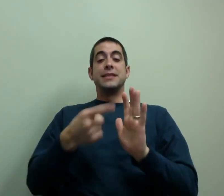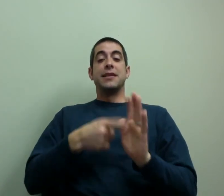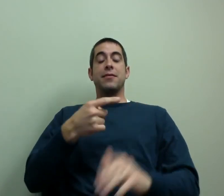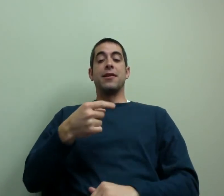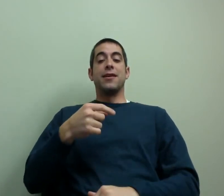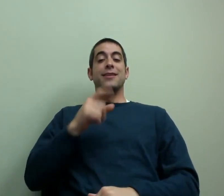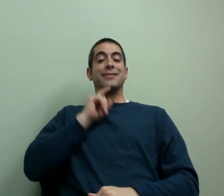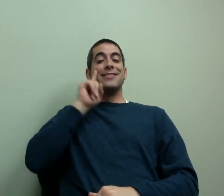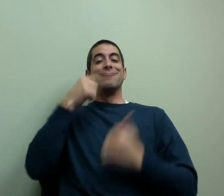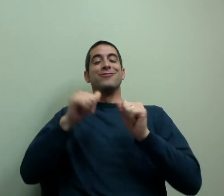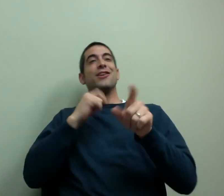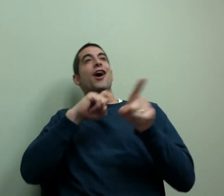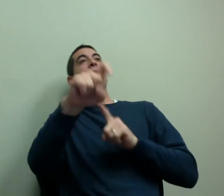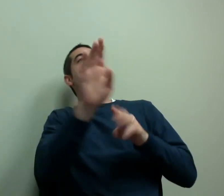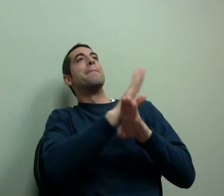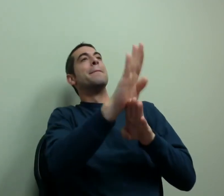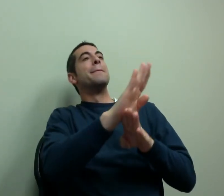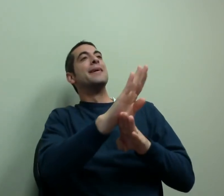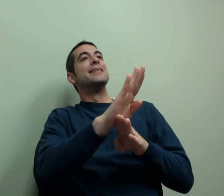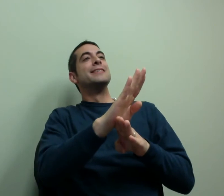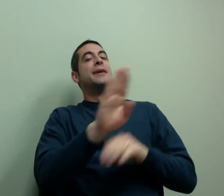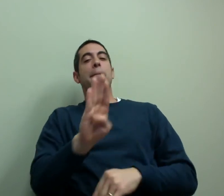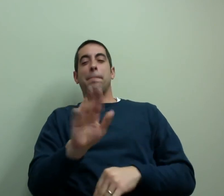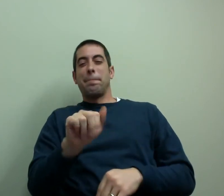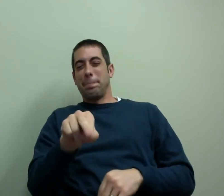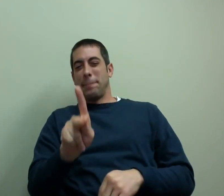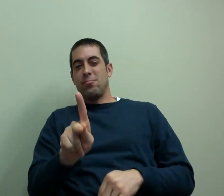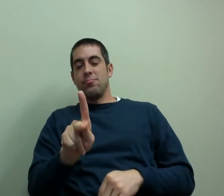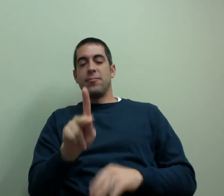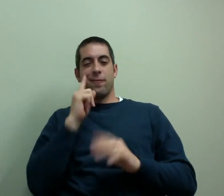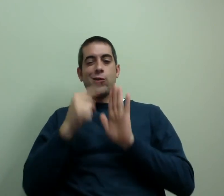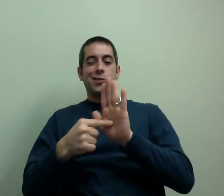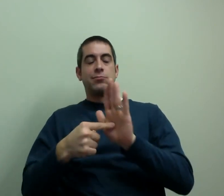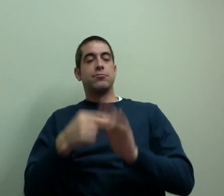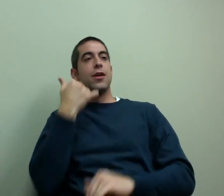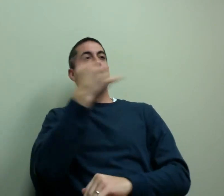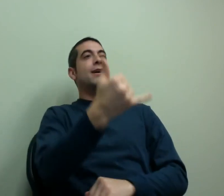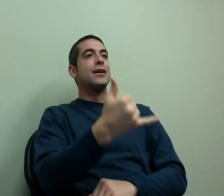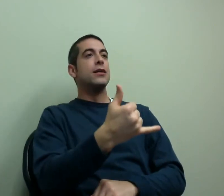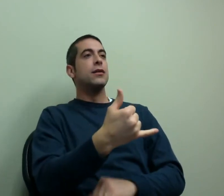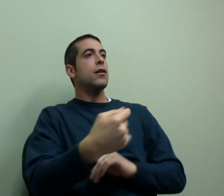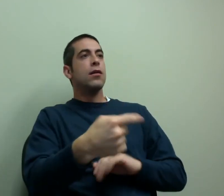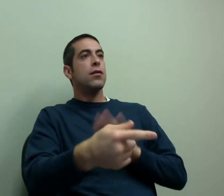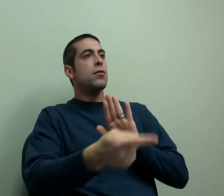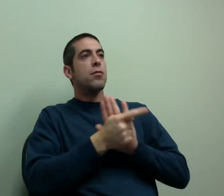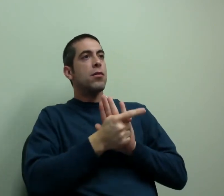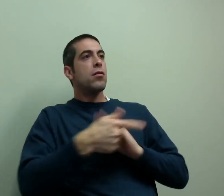bank won't allow an interpreter to overhear the confidential business information. Title